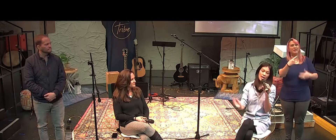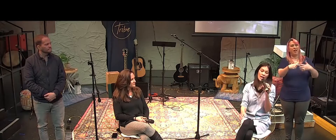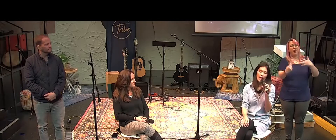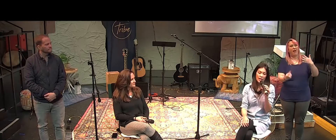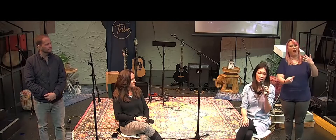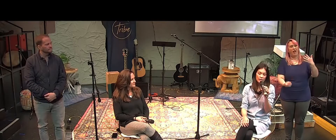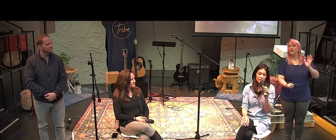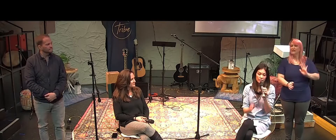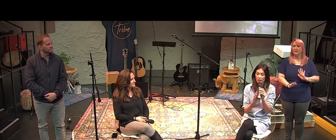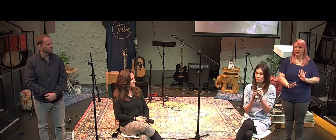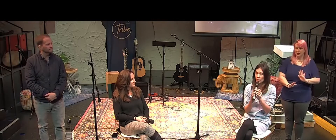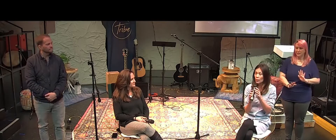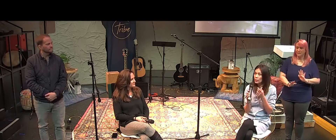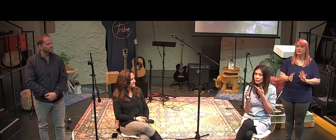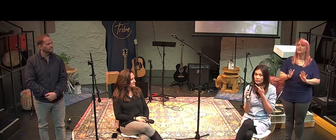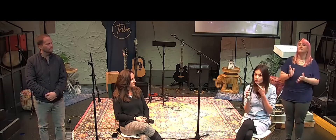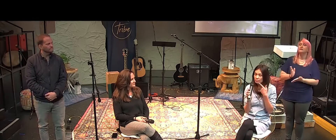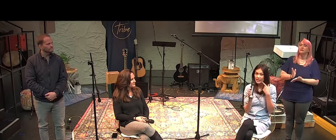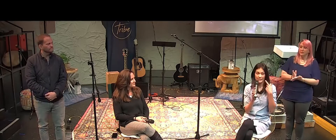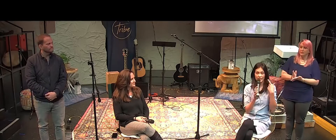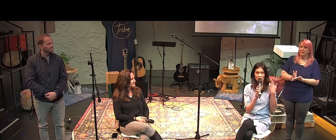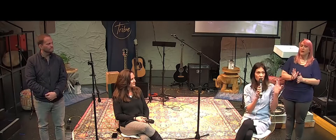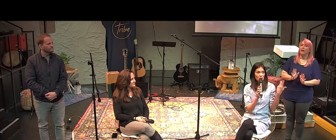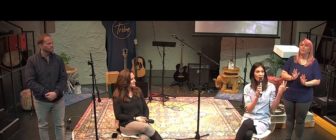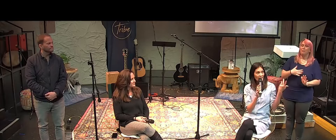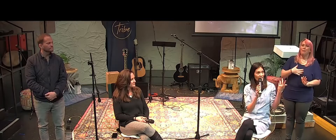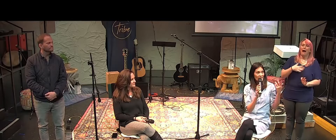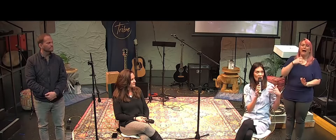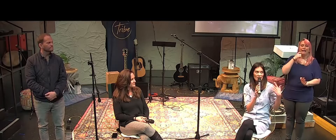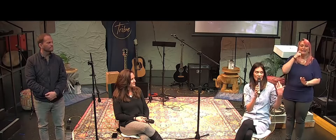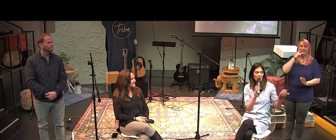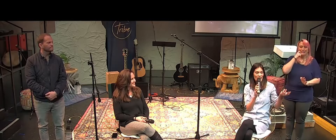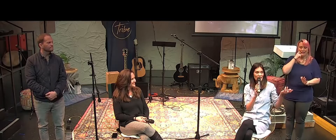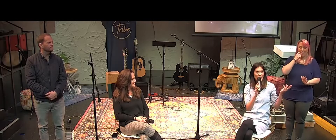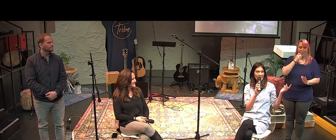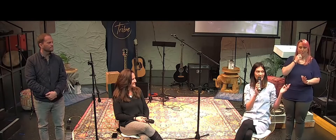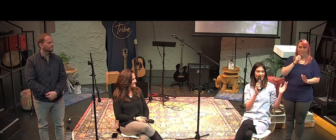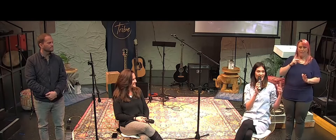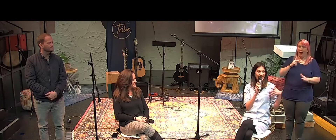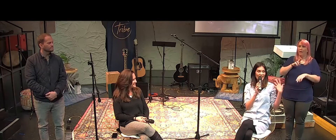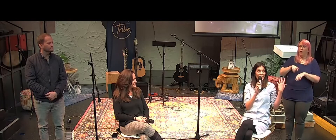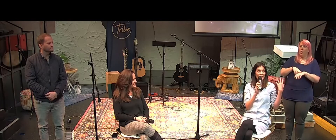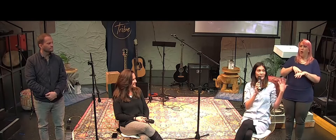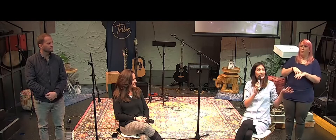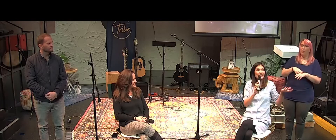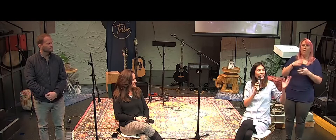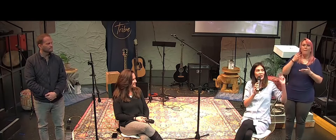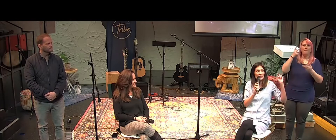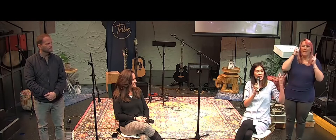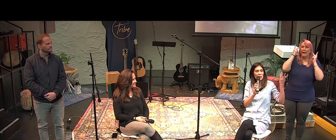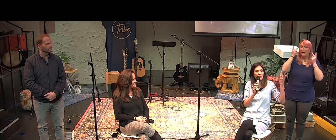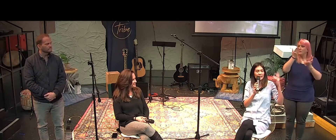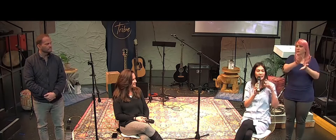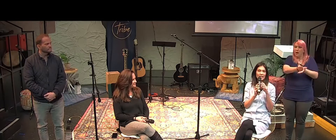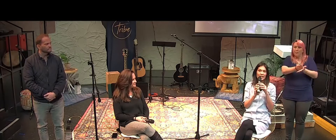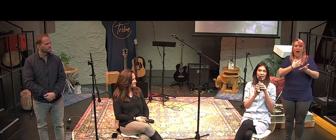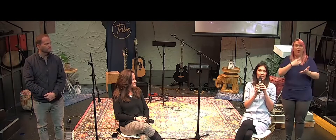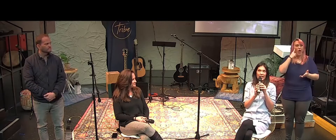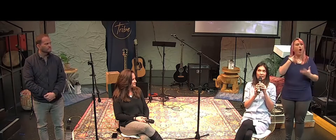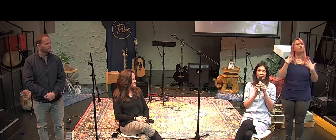cetera. And lo and behold, my skin filled back in. I stopped having panic attacks. I completely thought I was